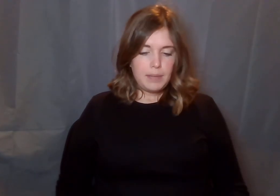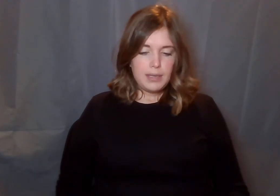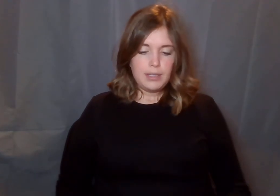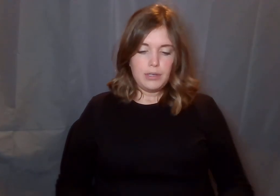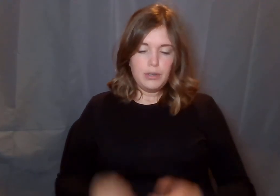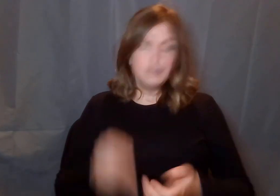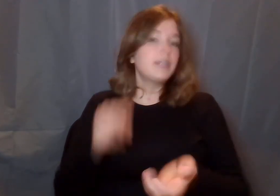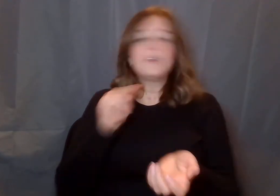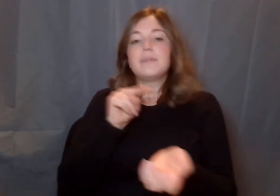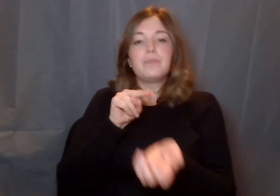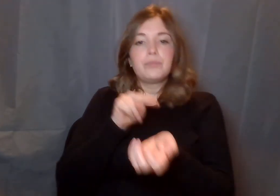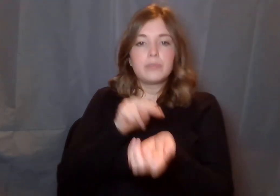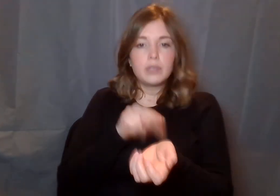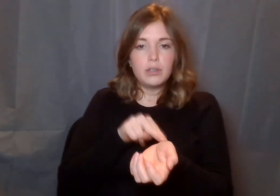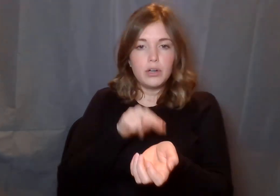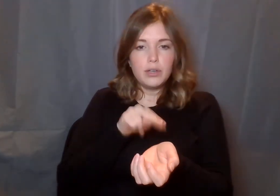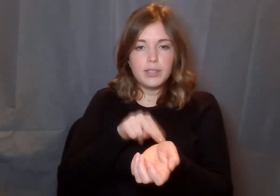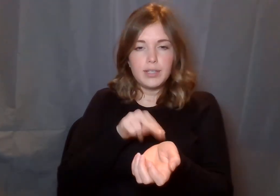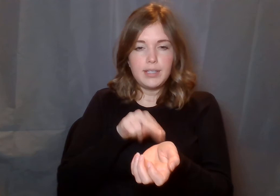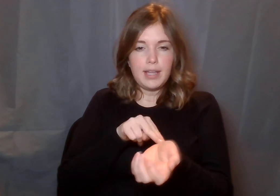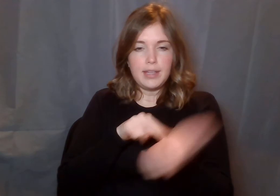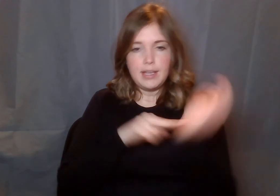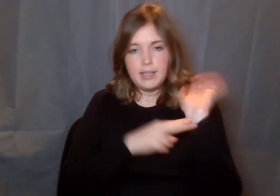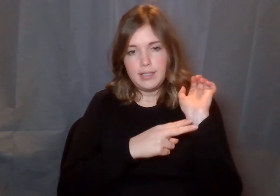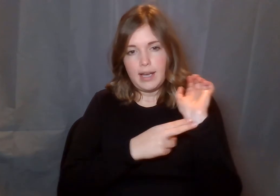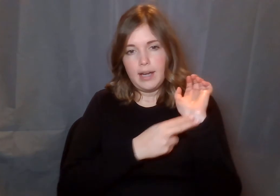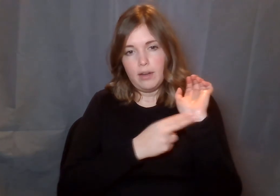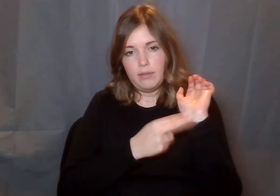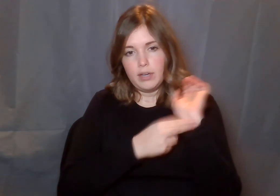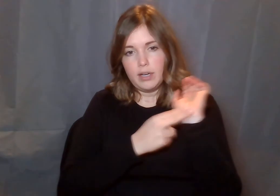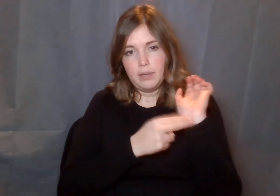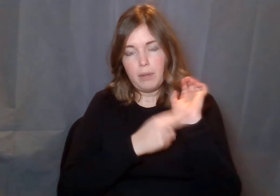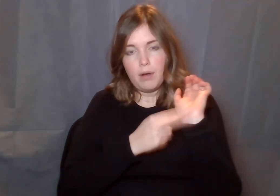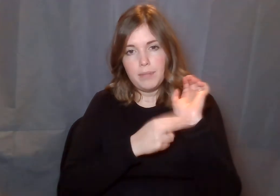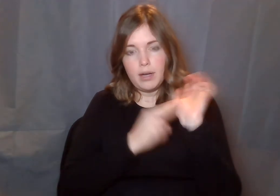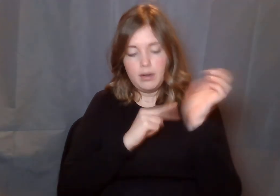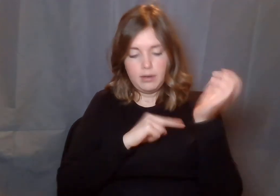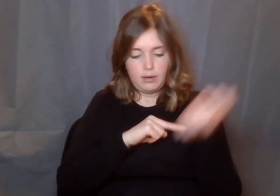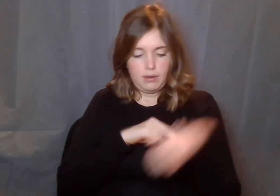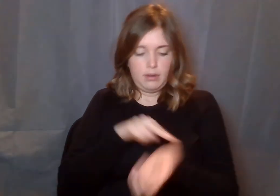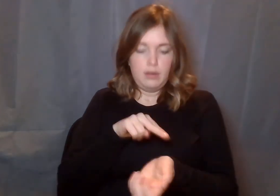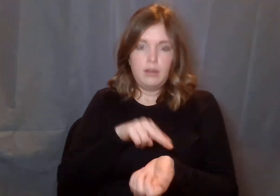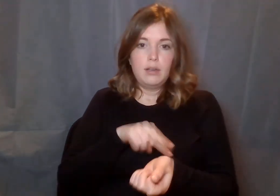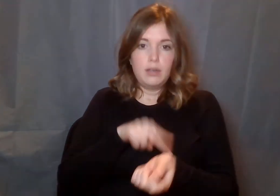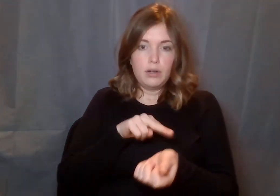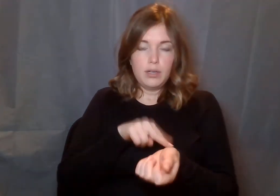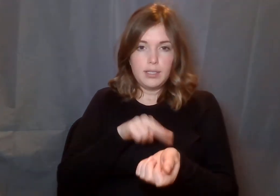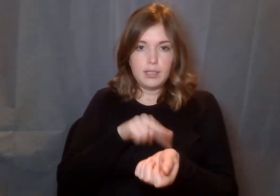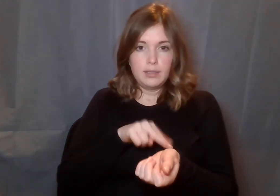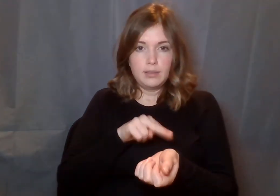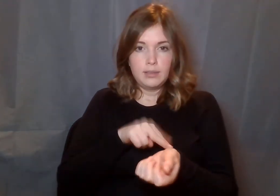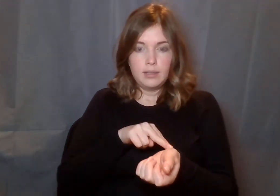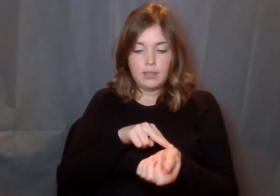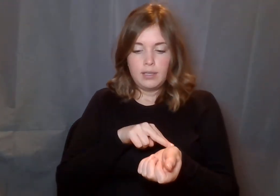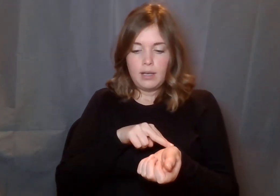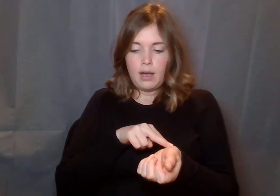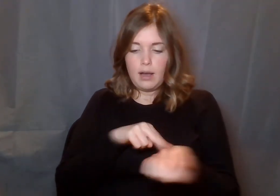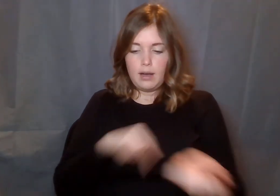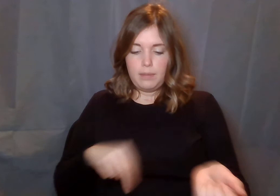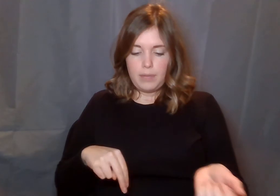is nurse. Nurse. It's on the inside of your palm there. Nurse. And